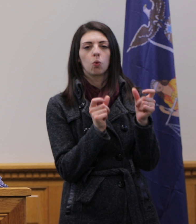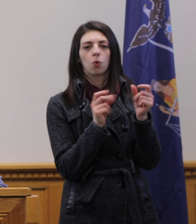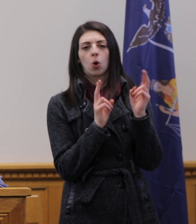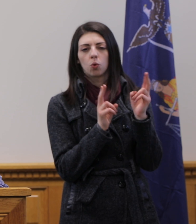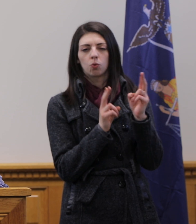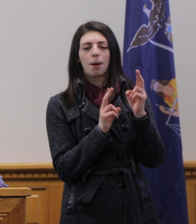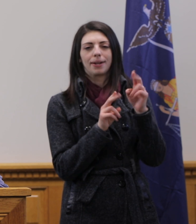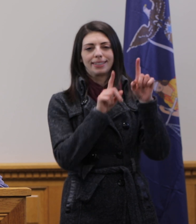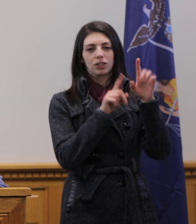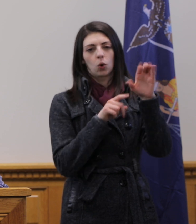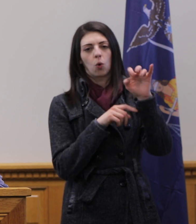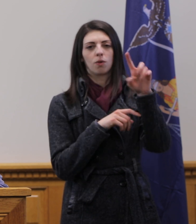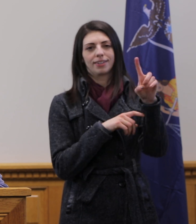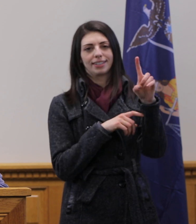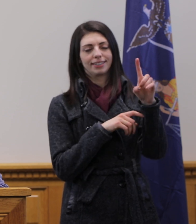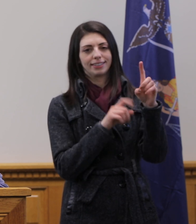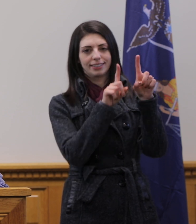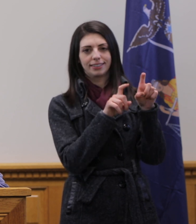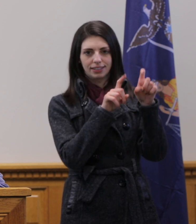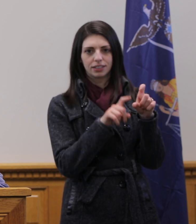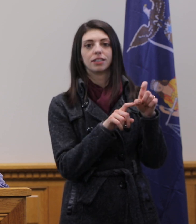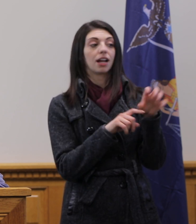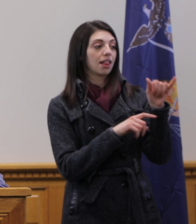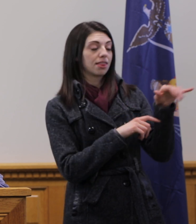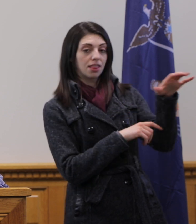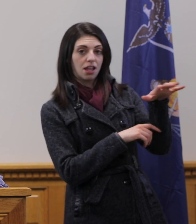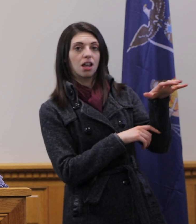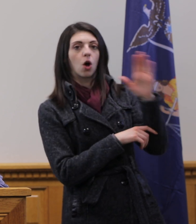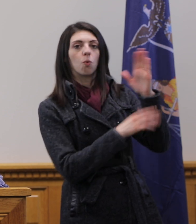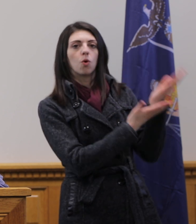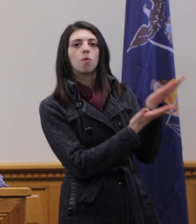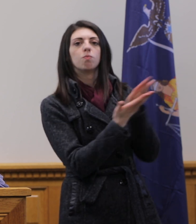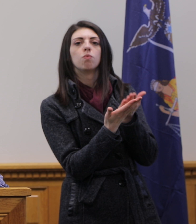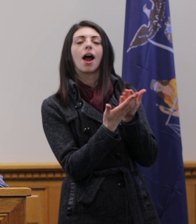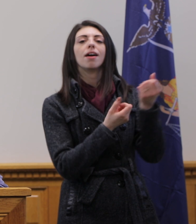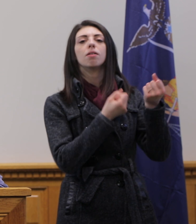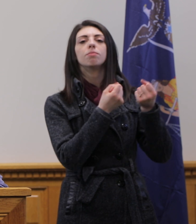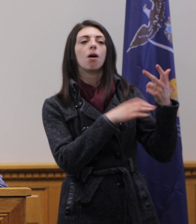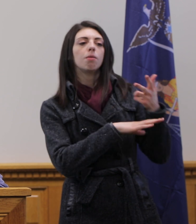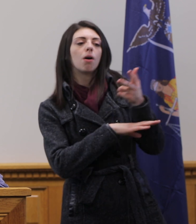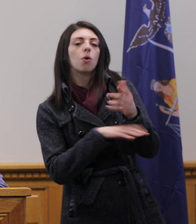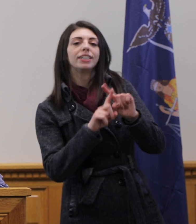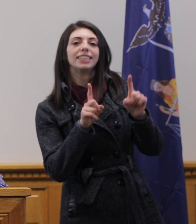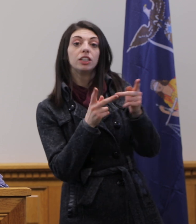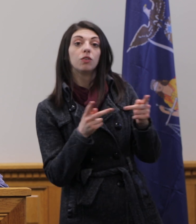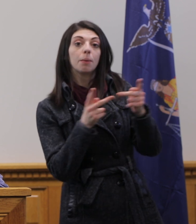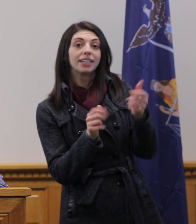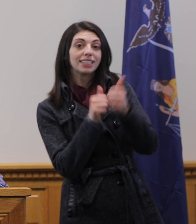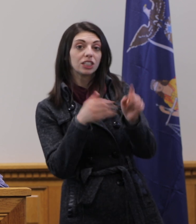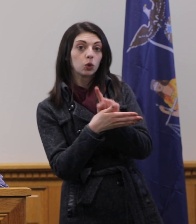county. Pulaski Urgent Care will bring its mobile unit to a different location each week. The